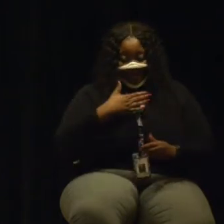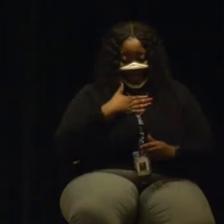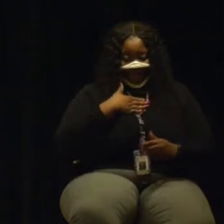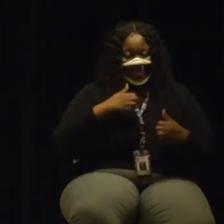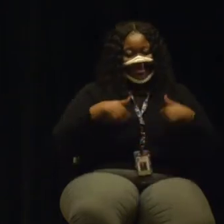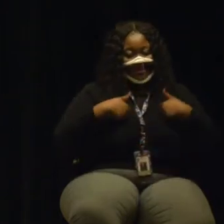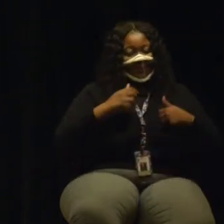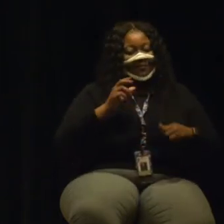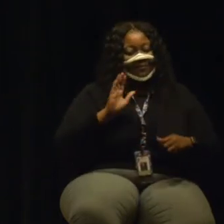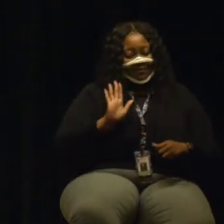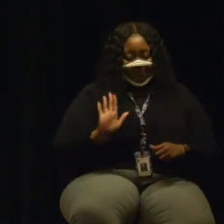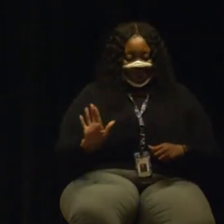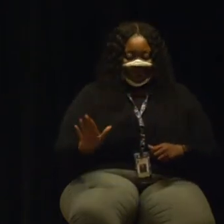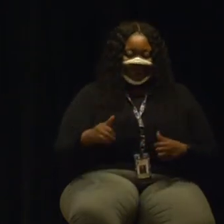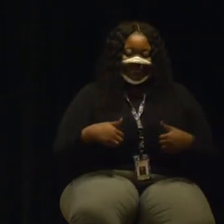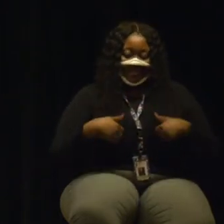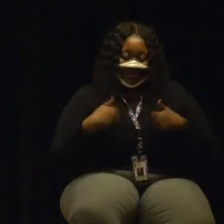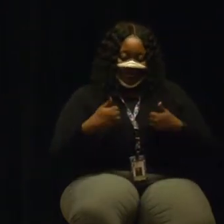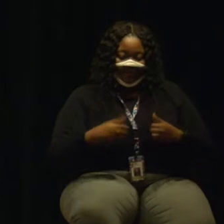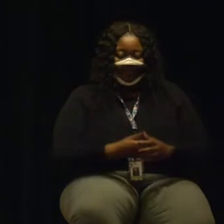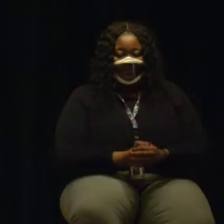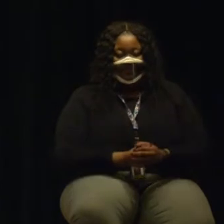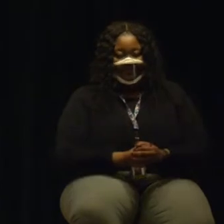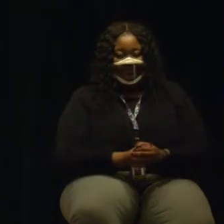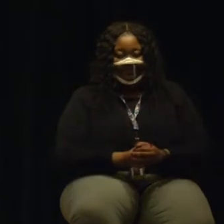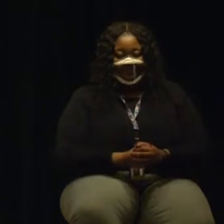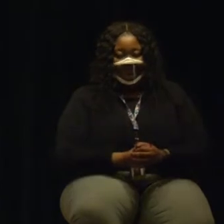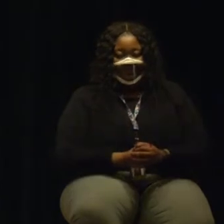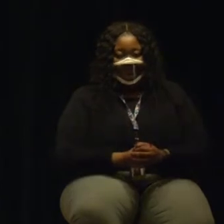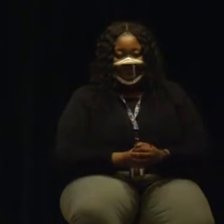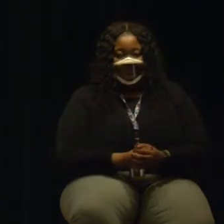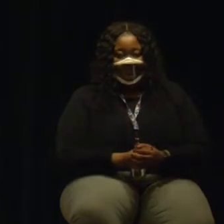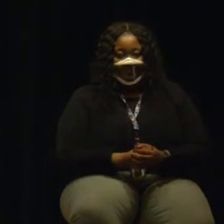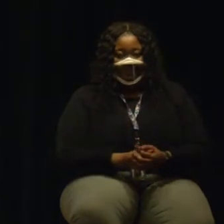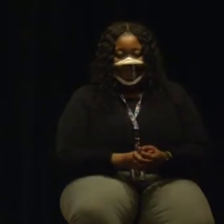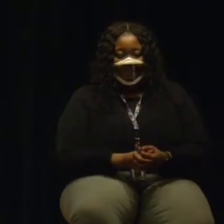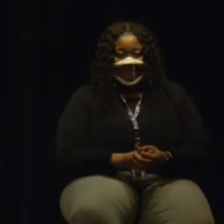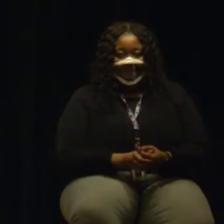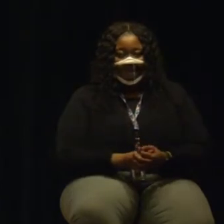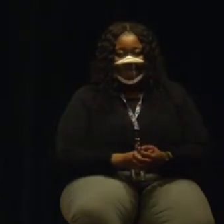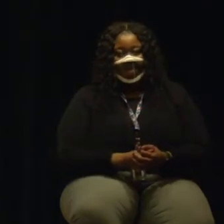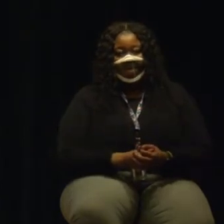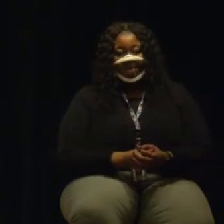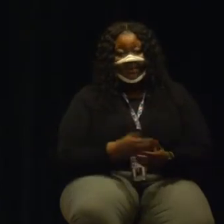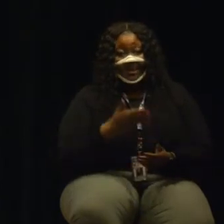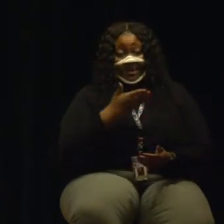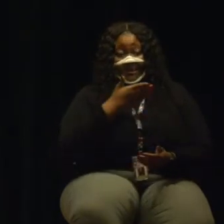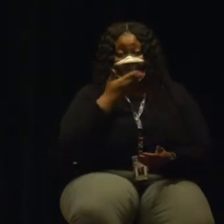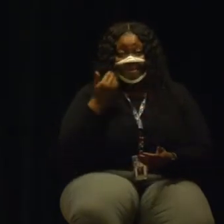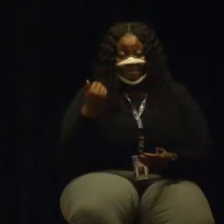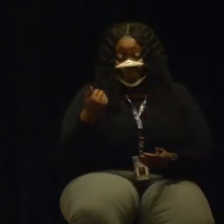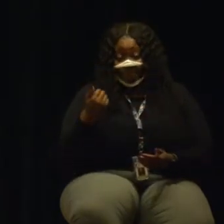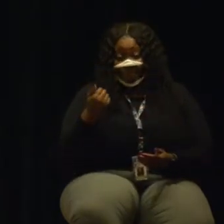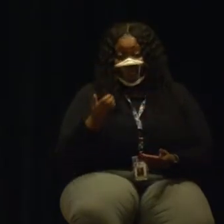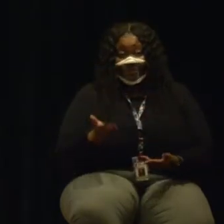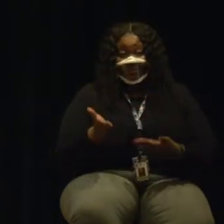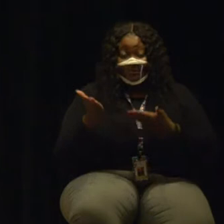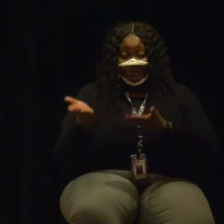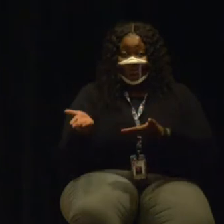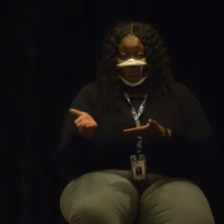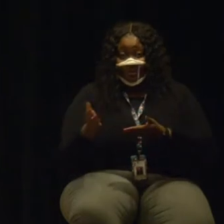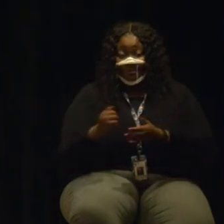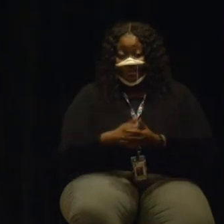so I don't know if you write poems or not, but if you do, the best advice about persona poems, especially historical